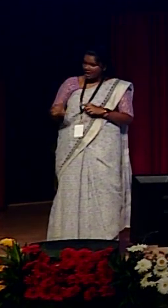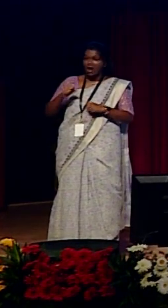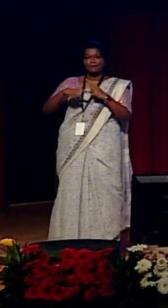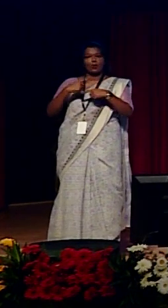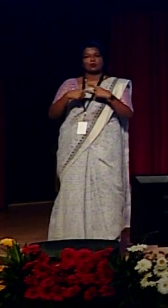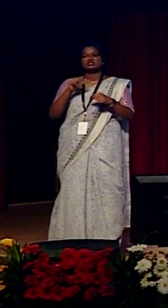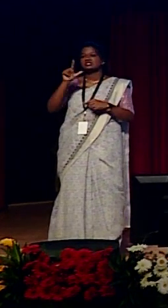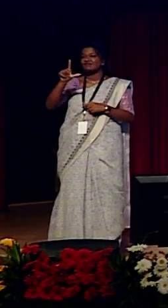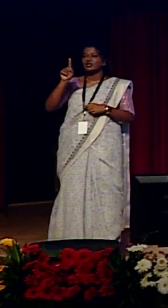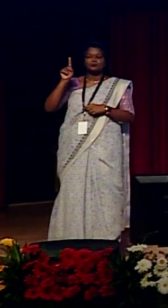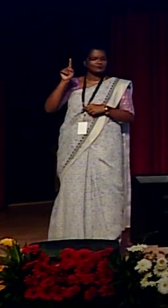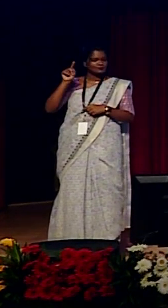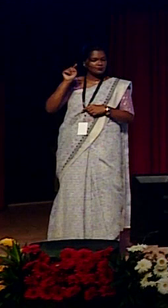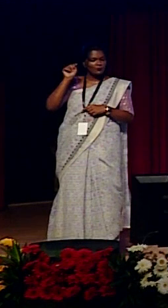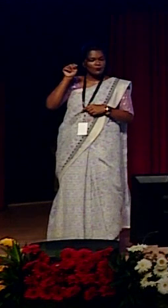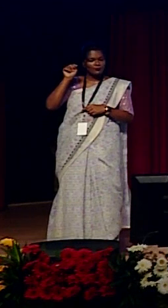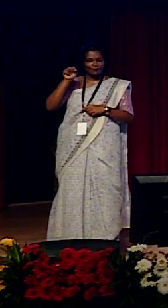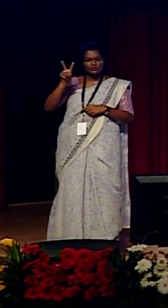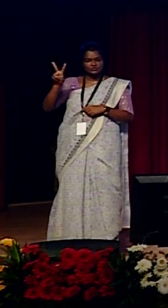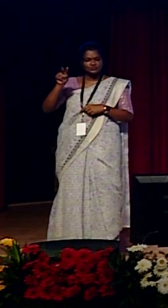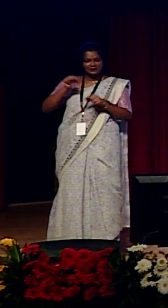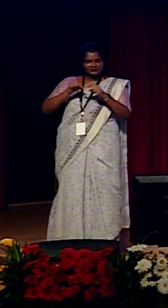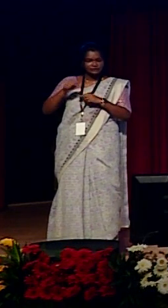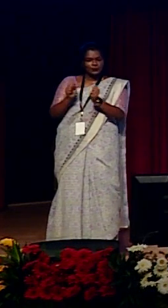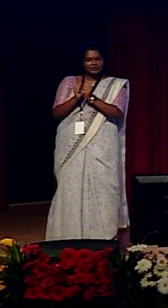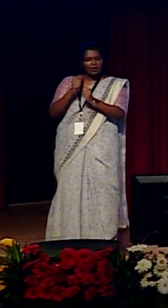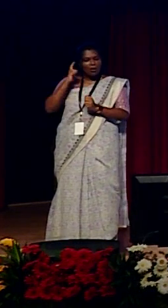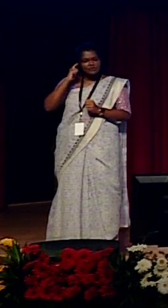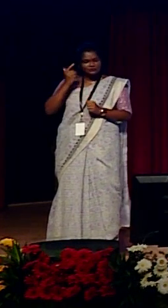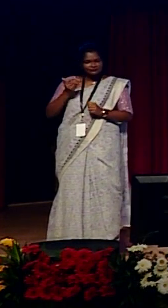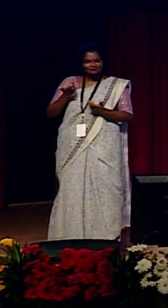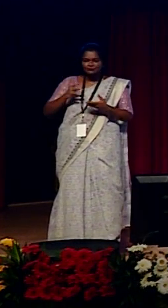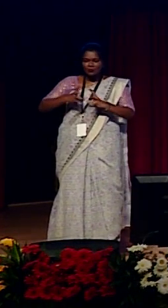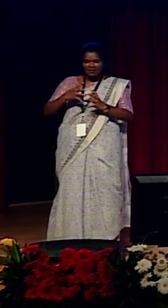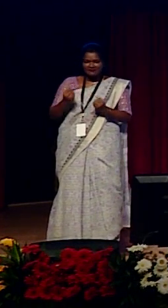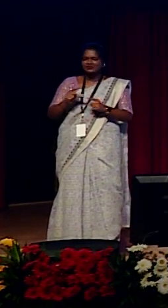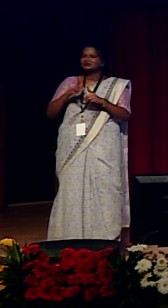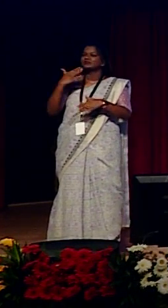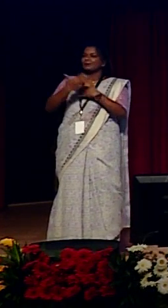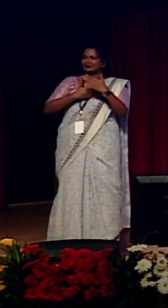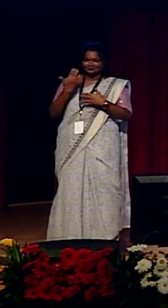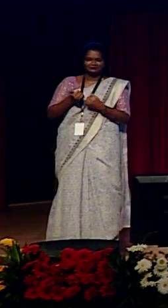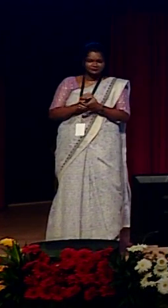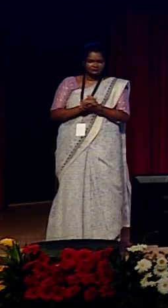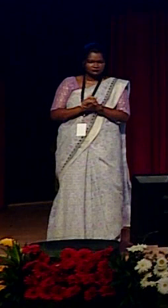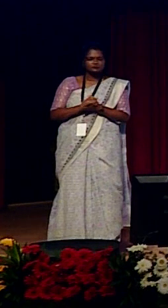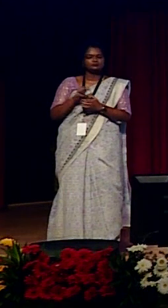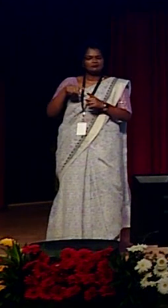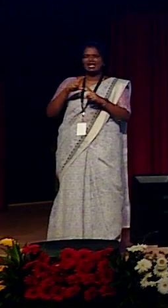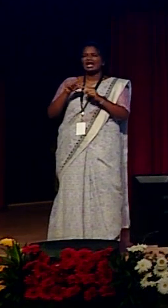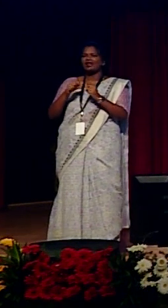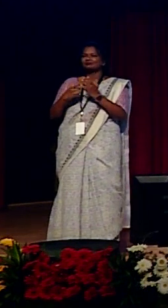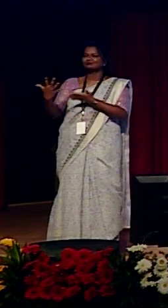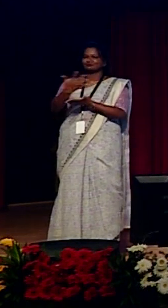about 17.2% with auditory and motor disabilities. So based on these data points, we were guided by